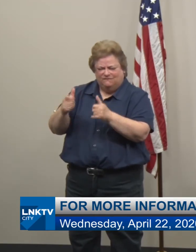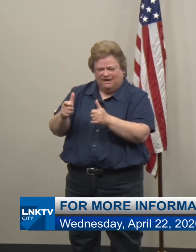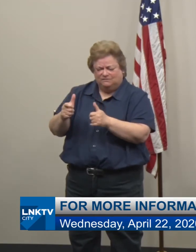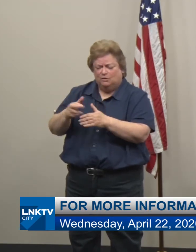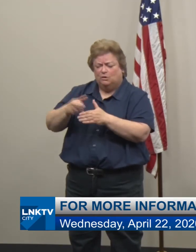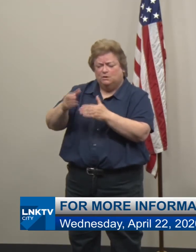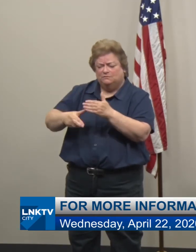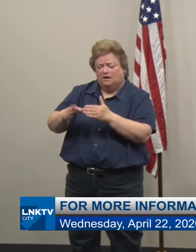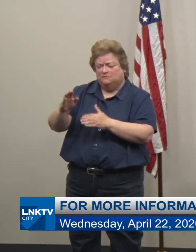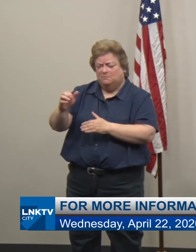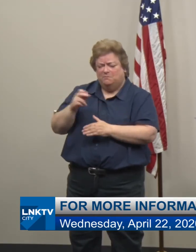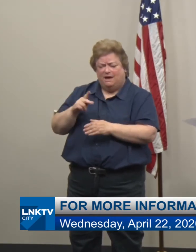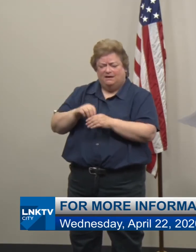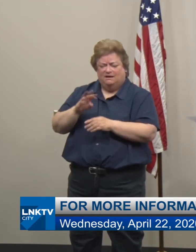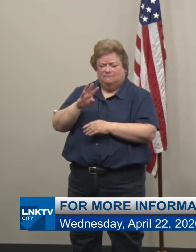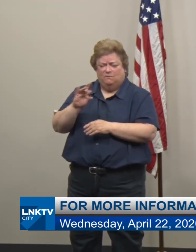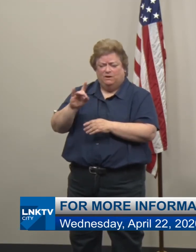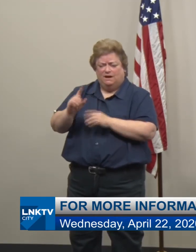48 hours.